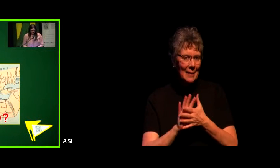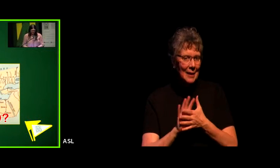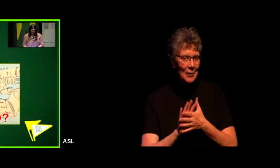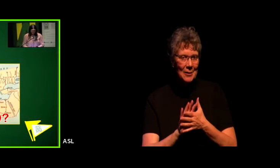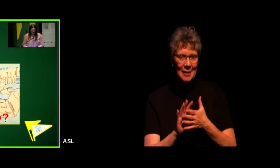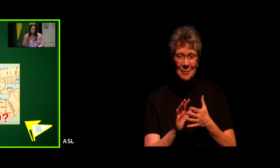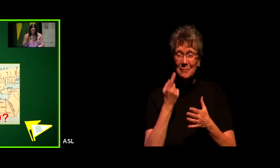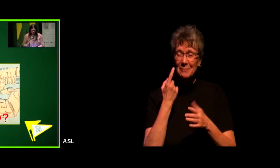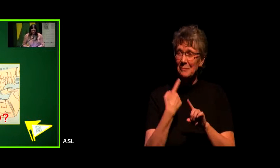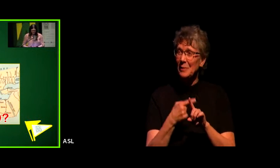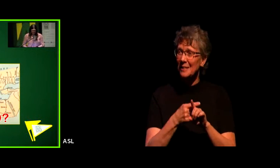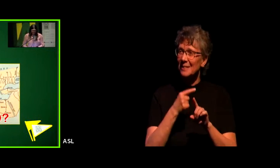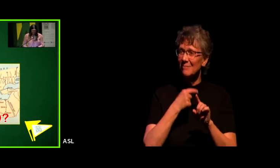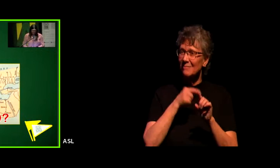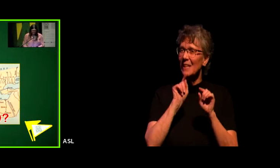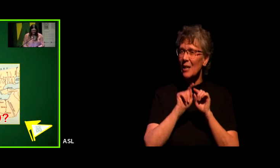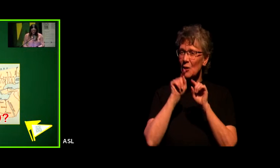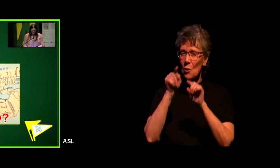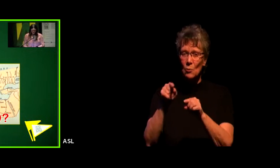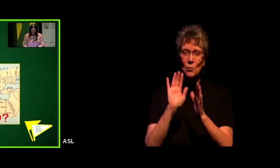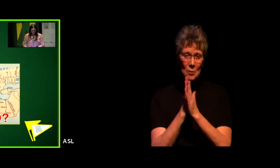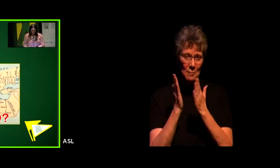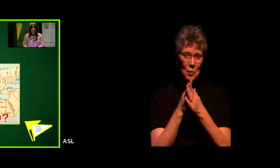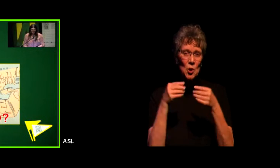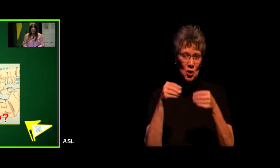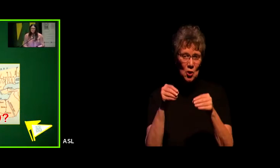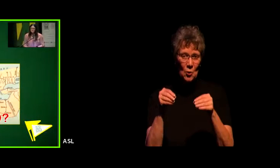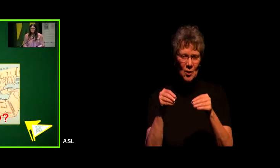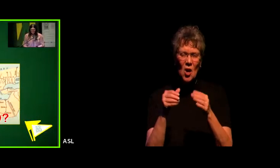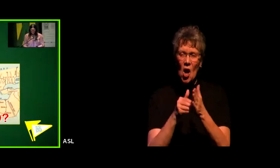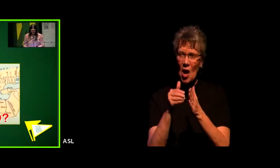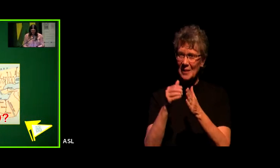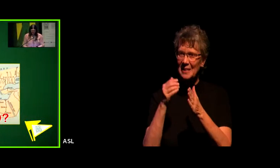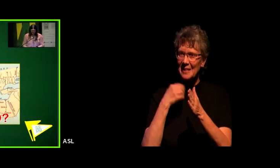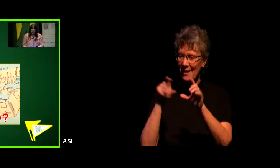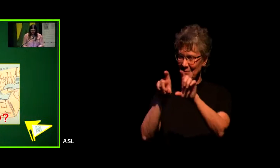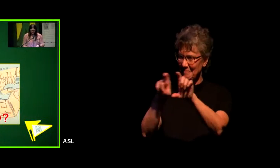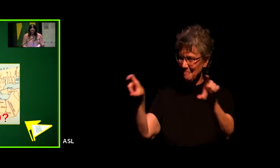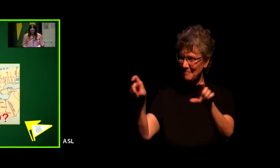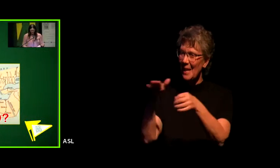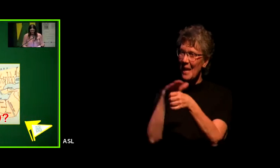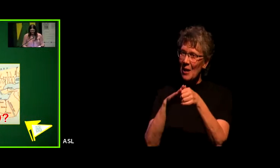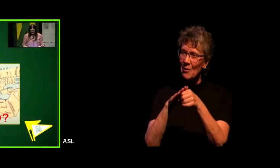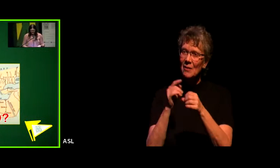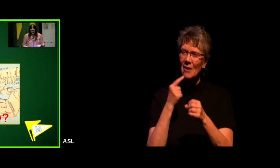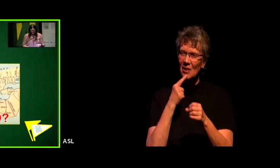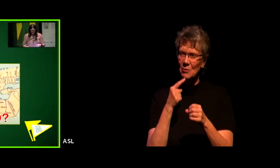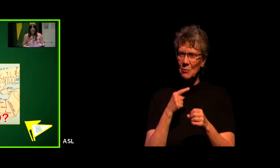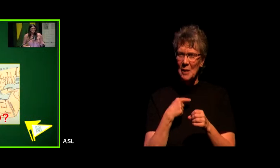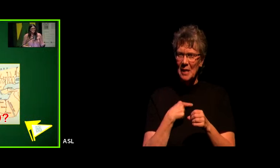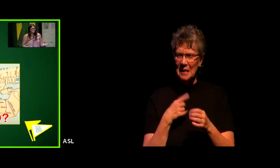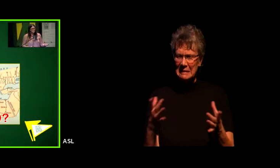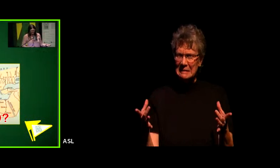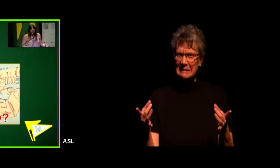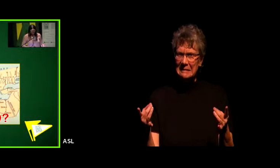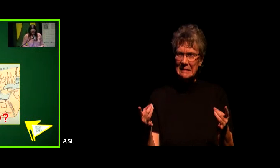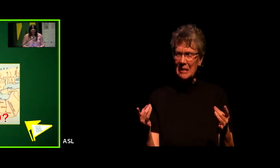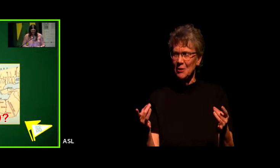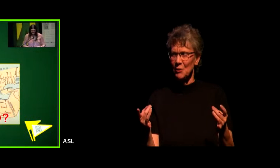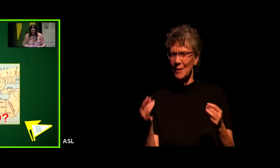I go to, I look for it specifically. There's a section called Controversial Knowledge, where you can find all sorts of pseudo-arch